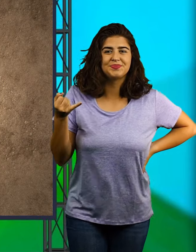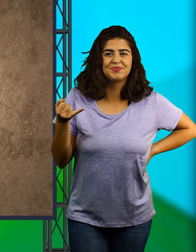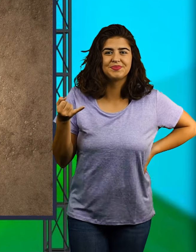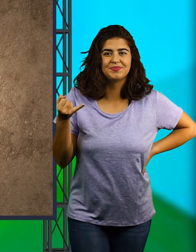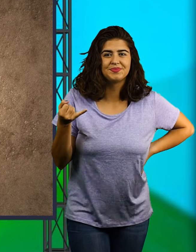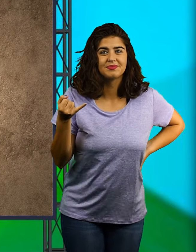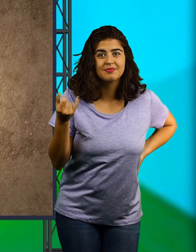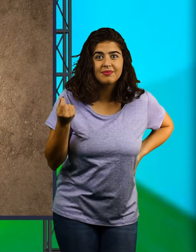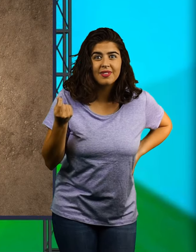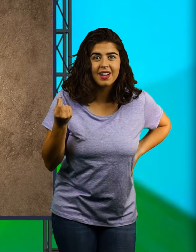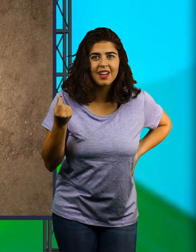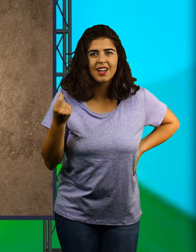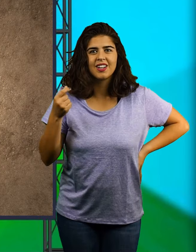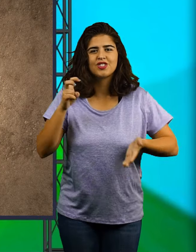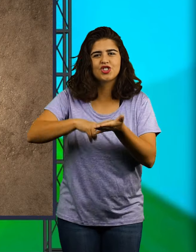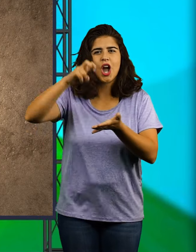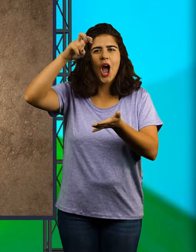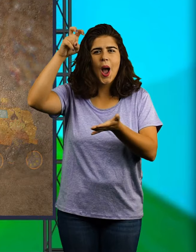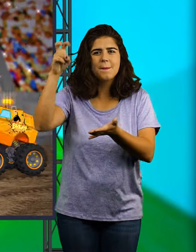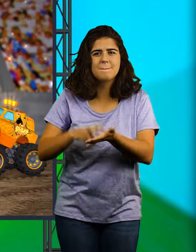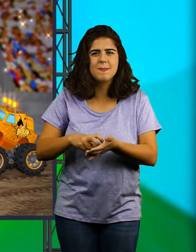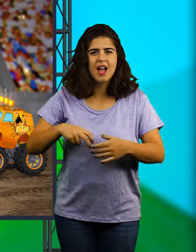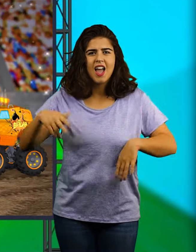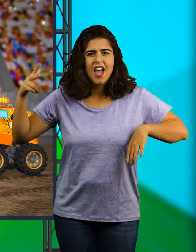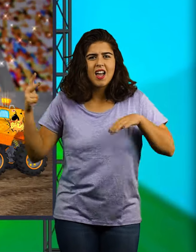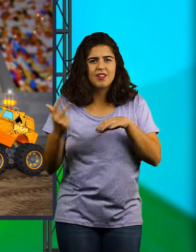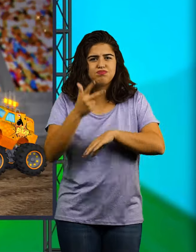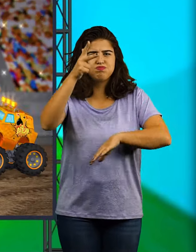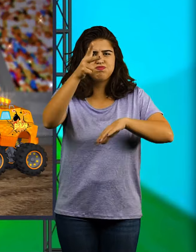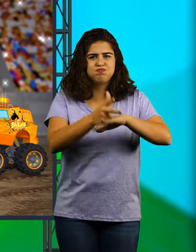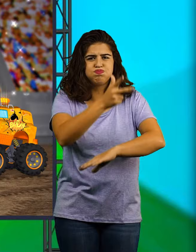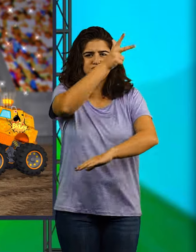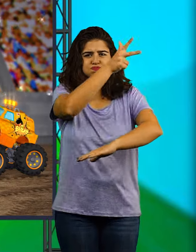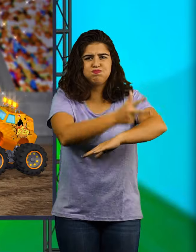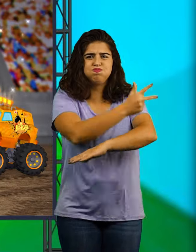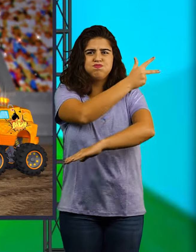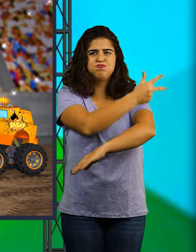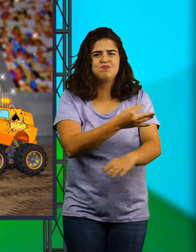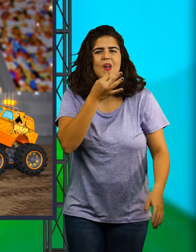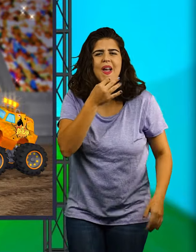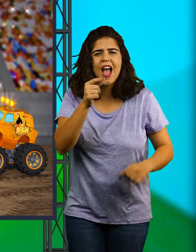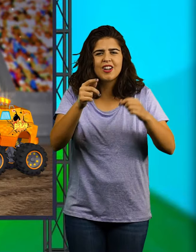J is for jumping. Jumping is Buzz's favorite thing to do.